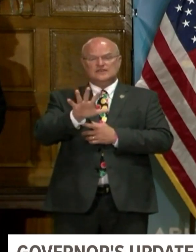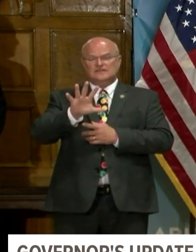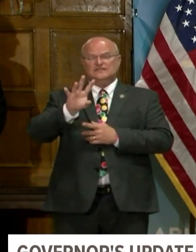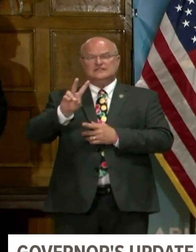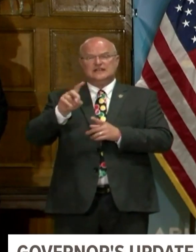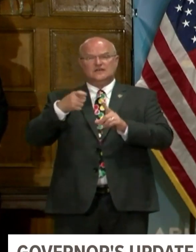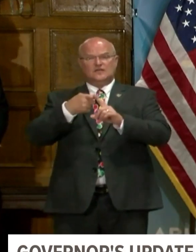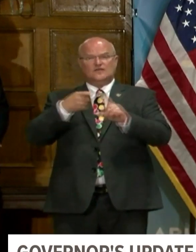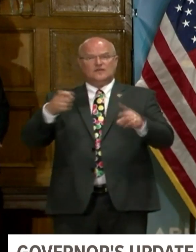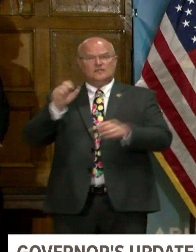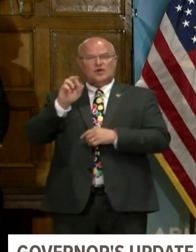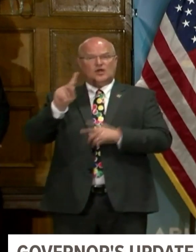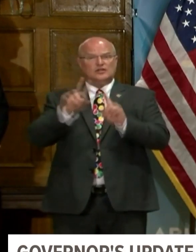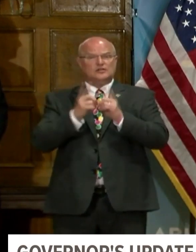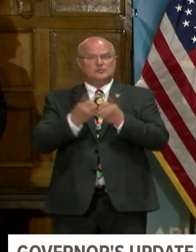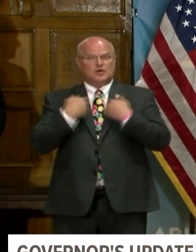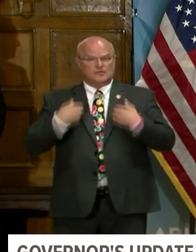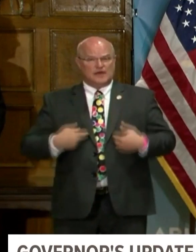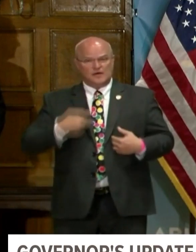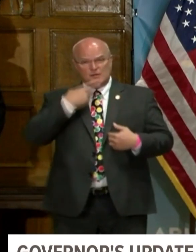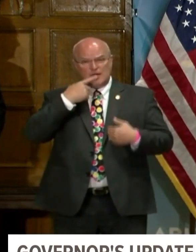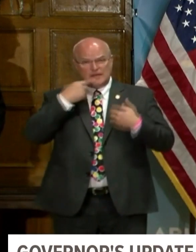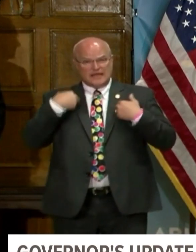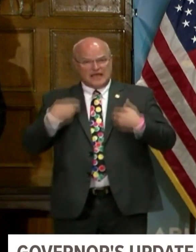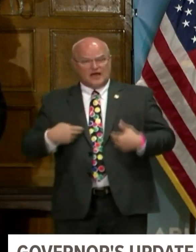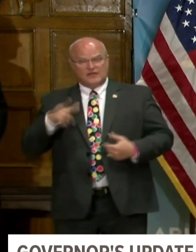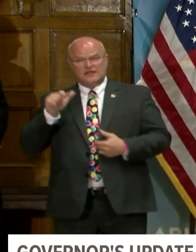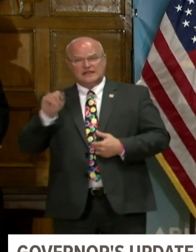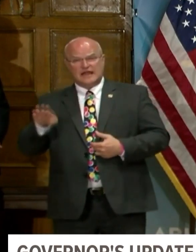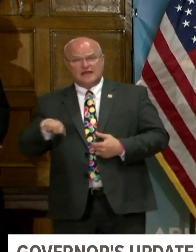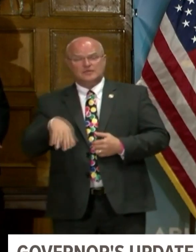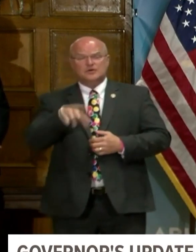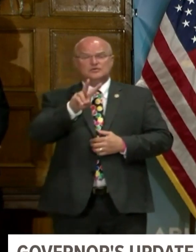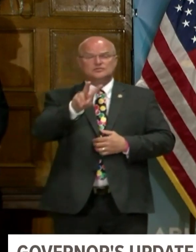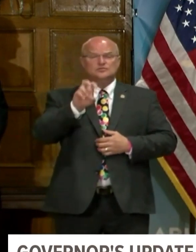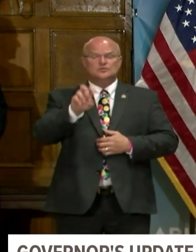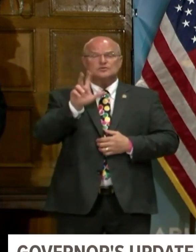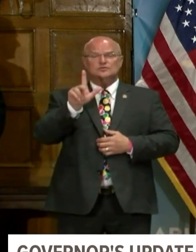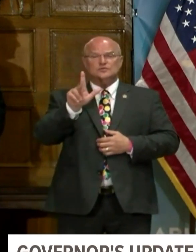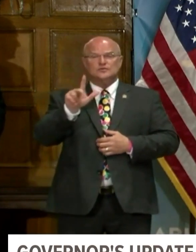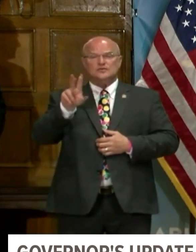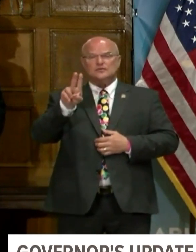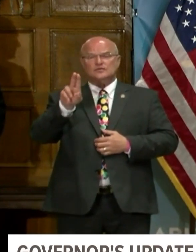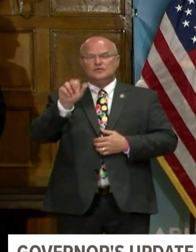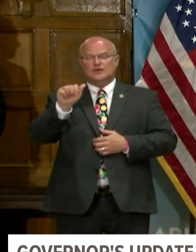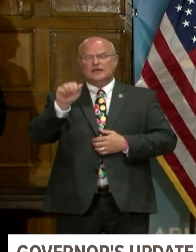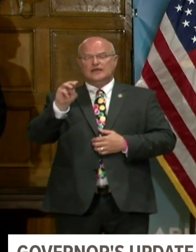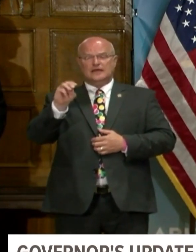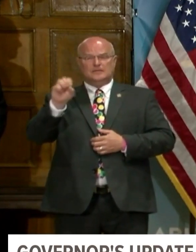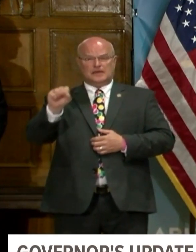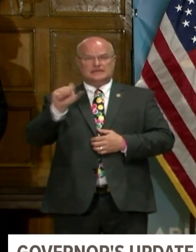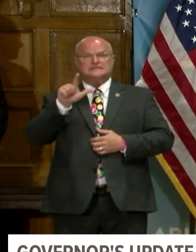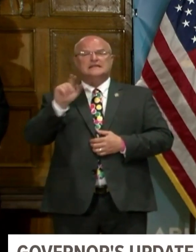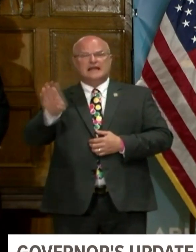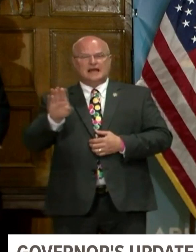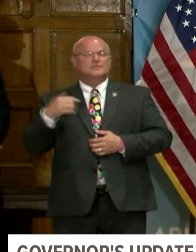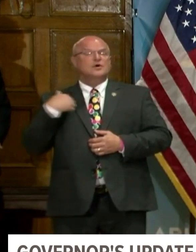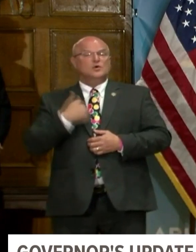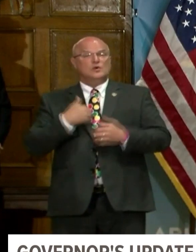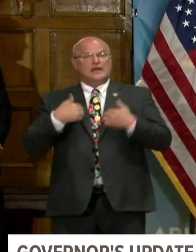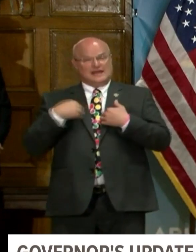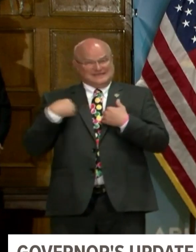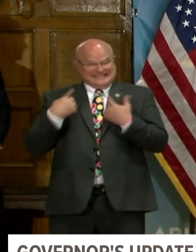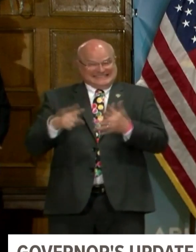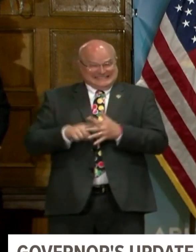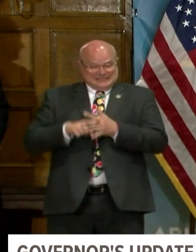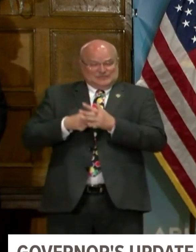257 were from the Arkansas Department of Health Public Health Lab, 223 from the UAMS lab. We have,